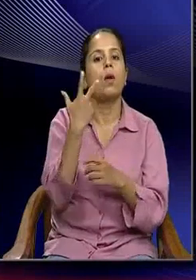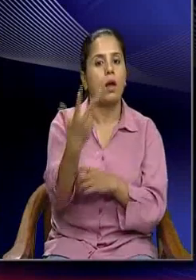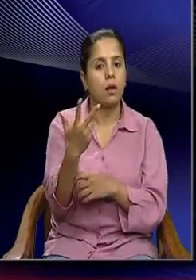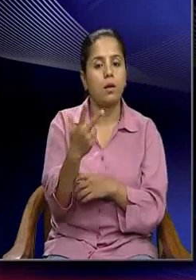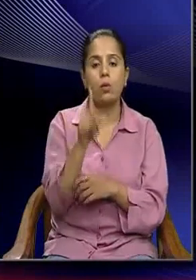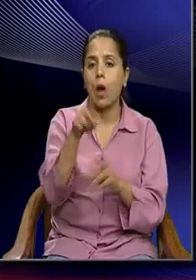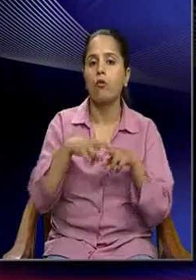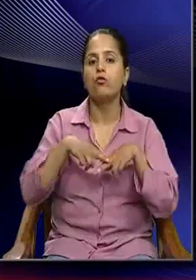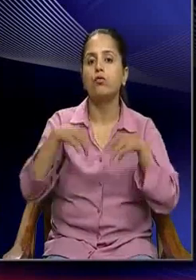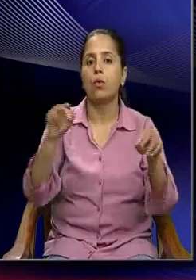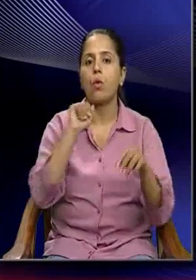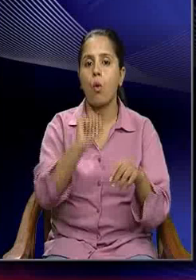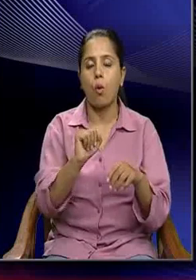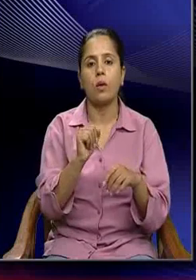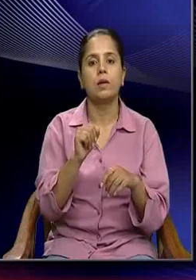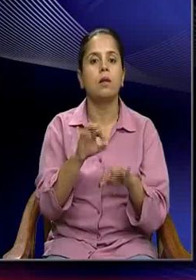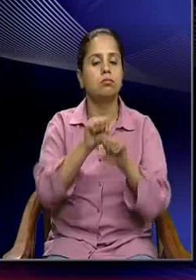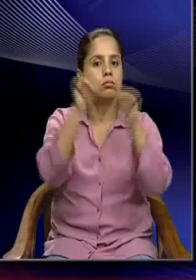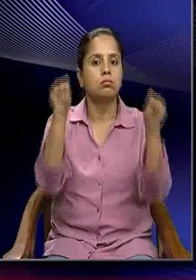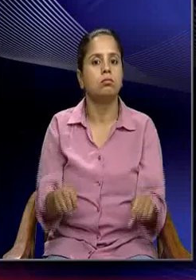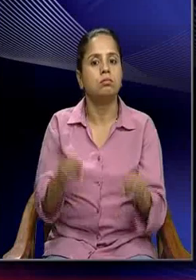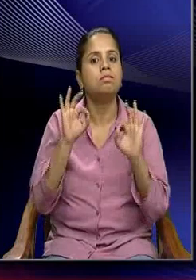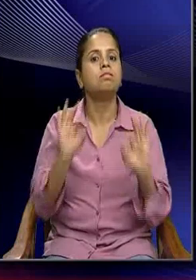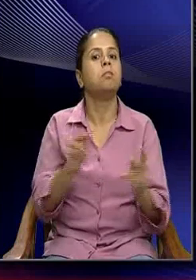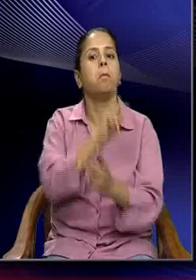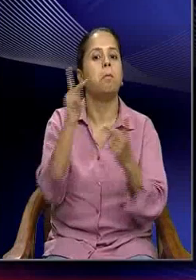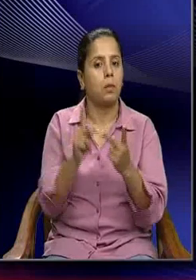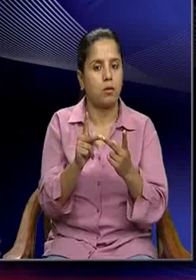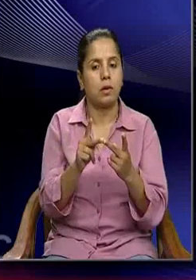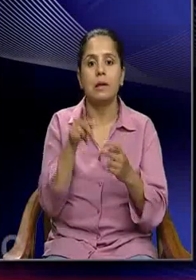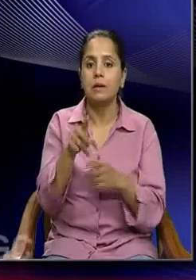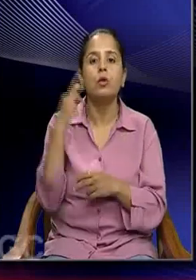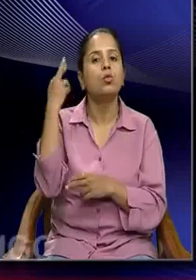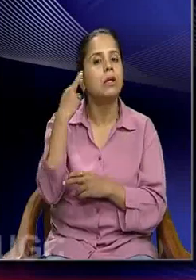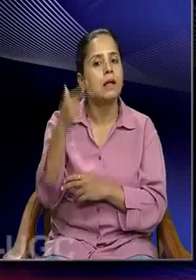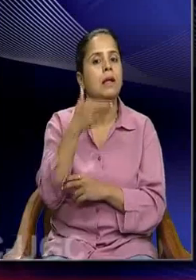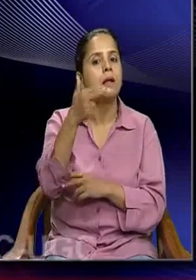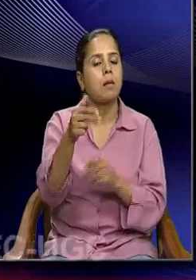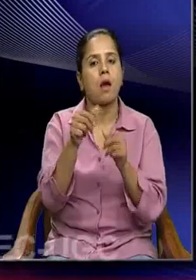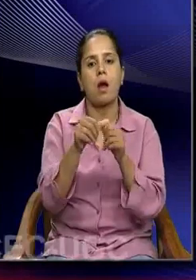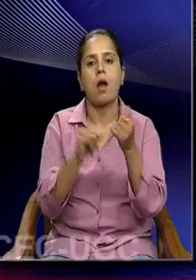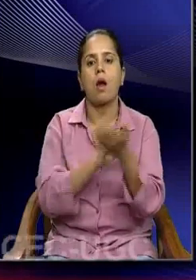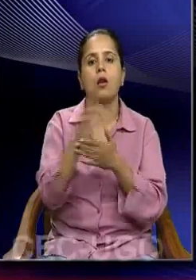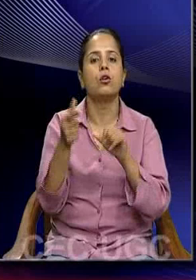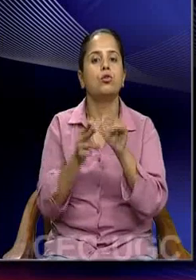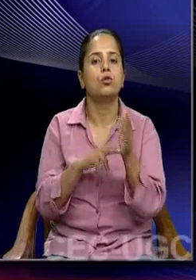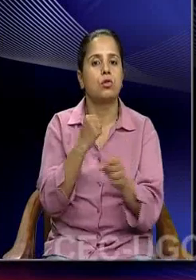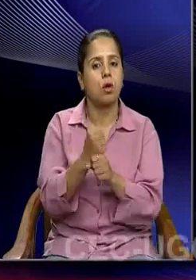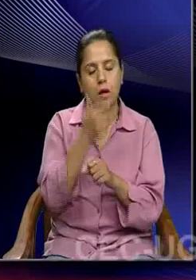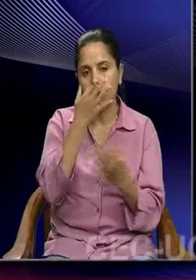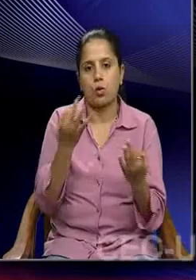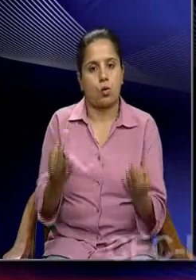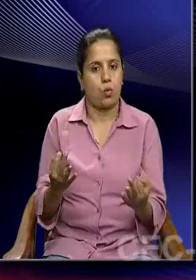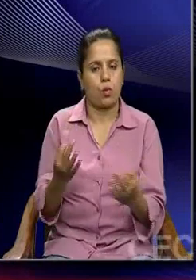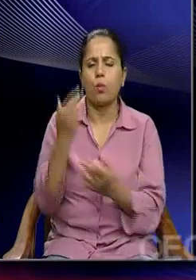complete and holistic system. And that's why it is known as Ashtang Yoga.